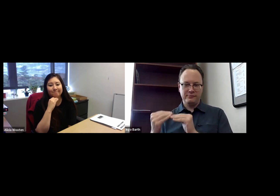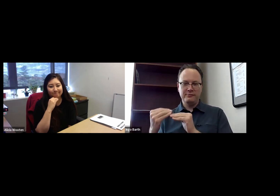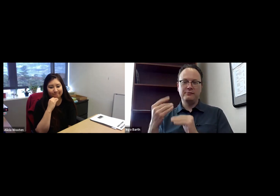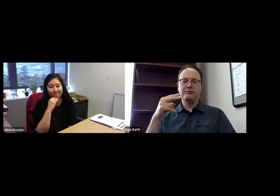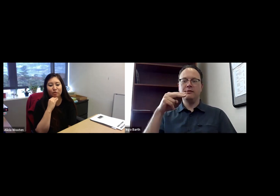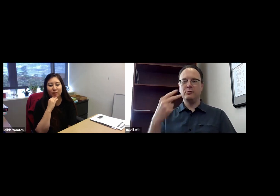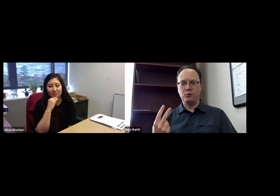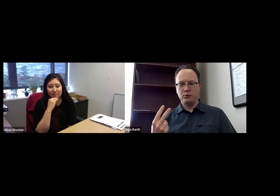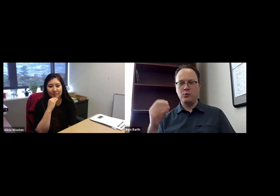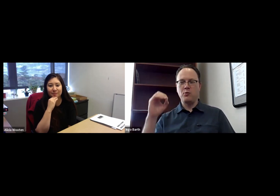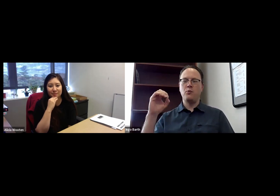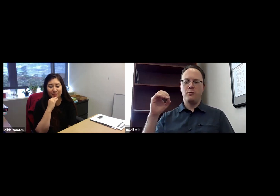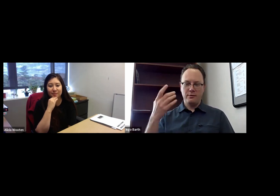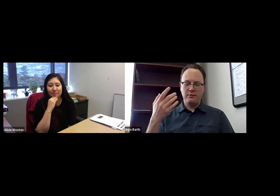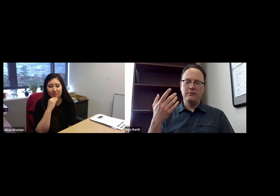smaller.